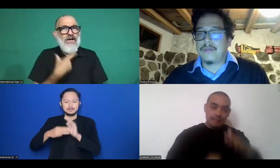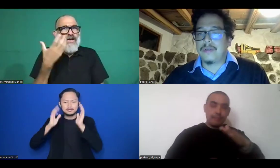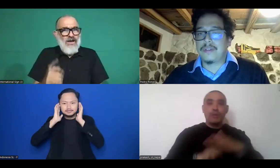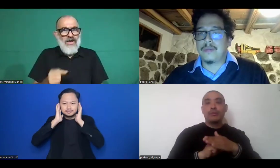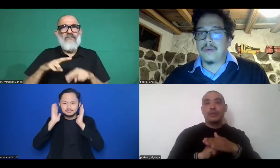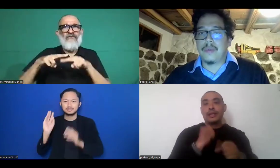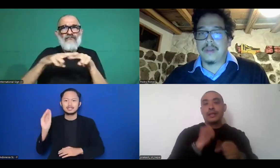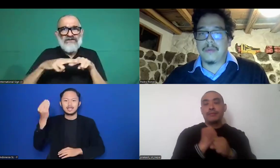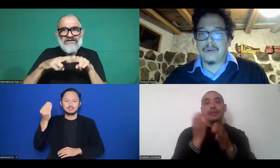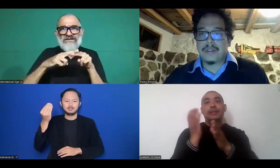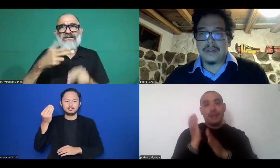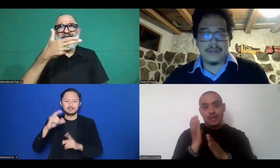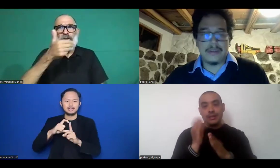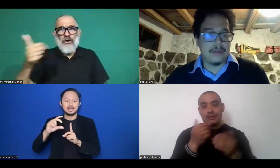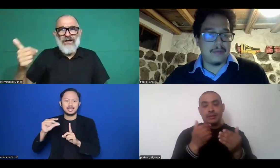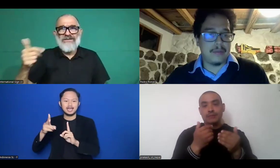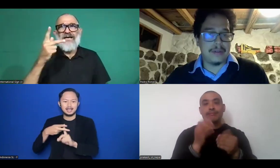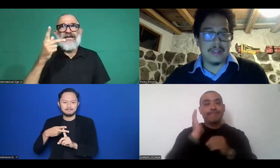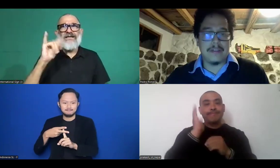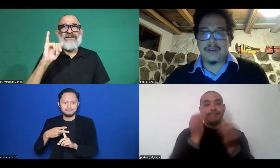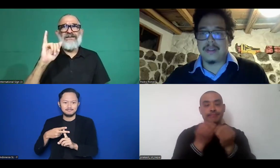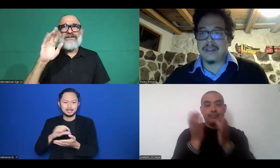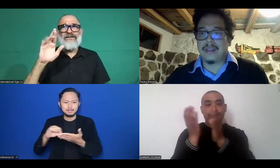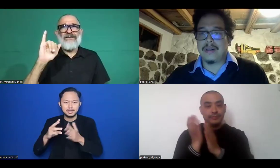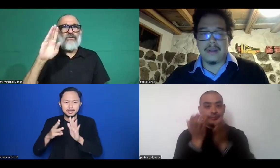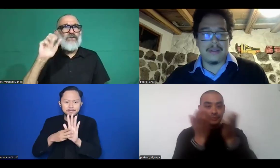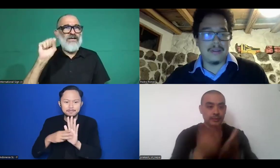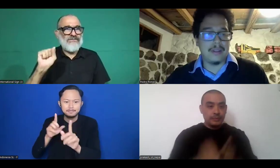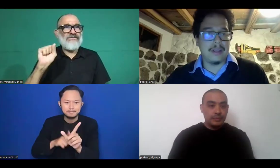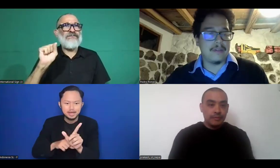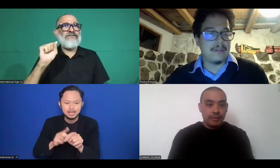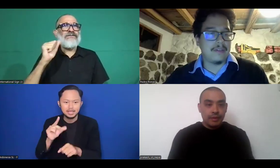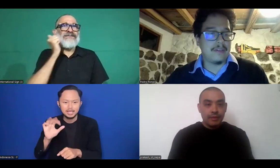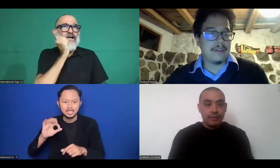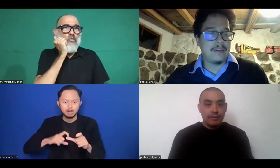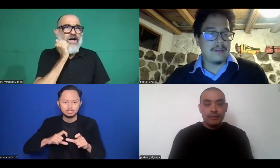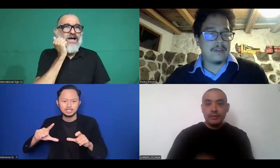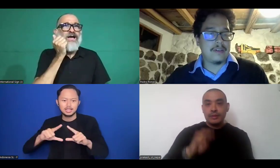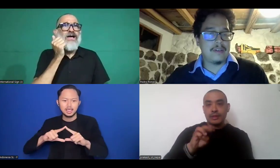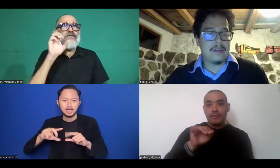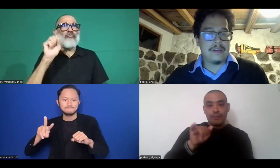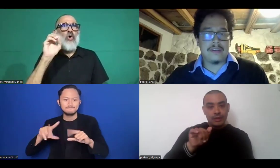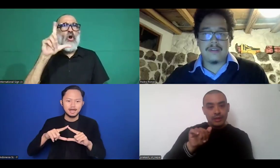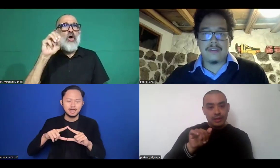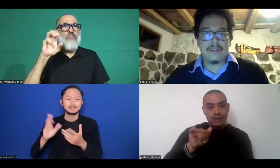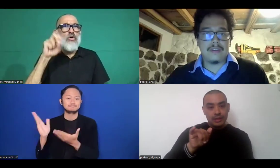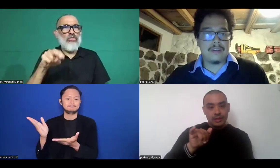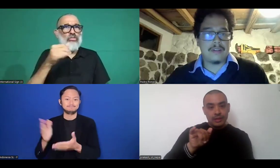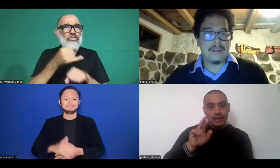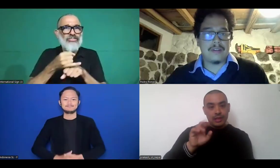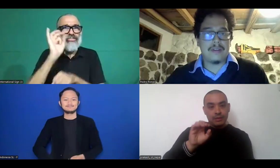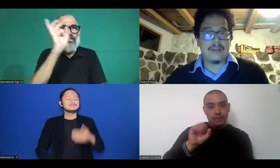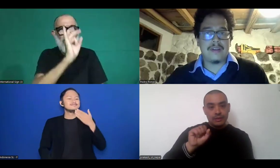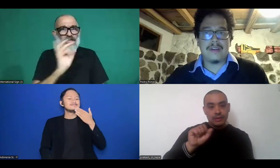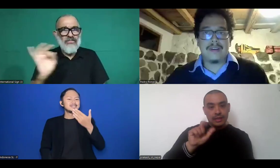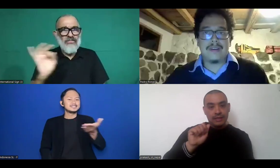Division, for some opening words. So Miroslava, you can take it away. Thank you. Thank you very much. It's